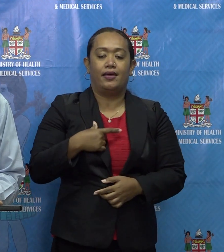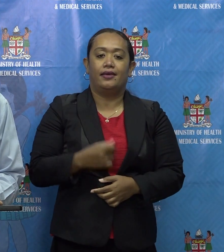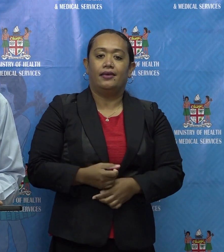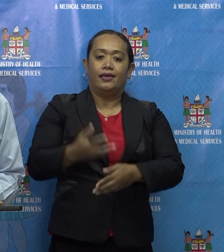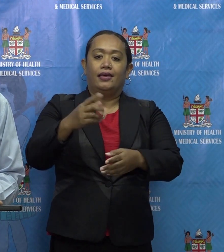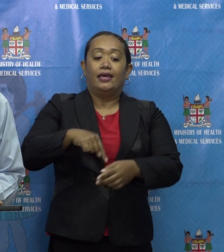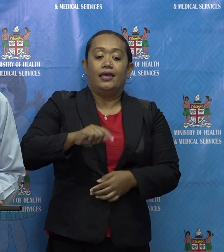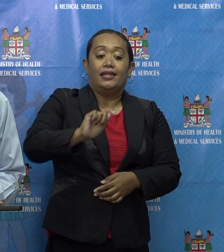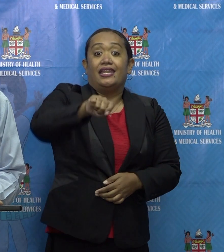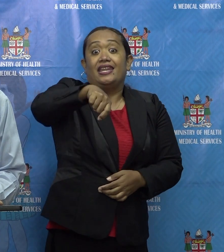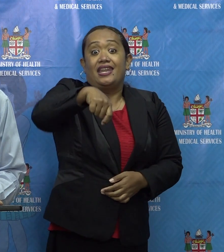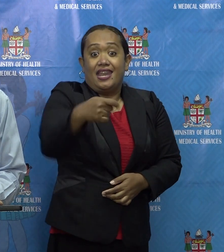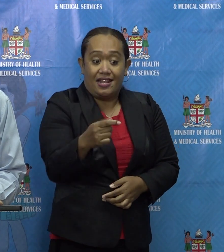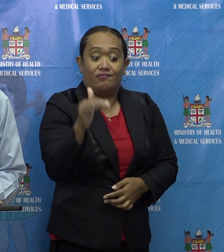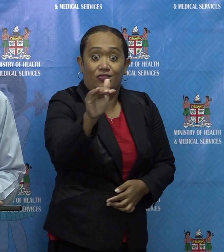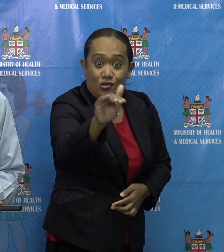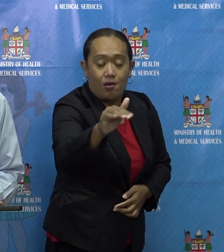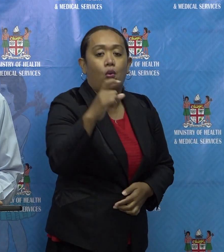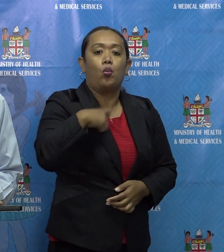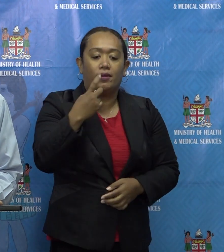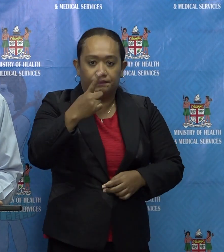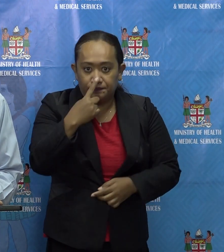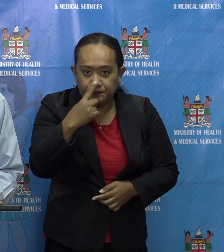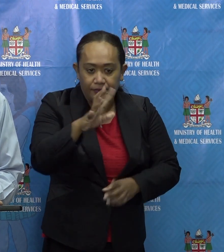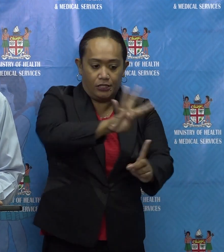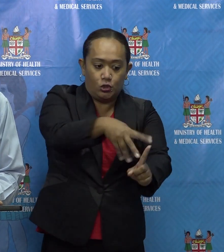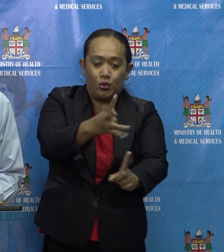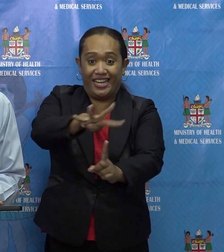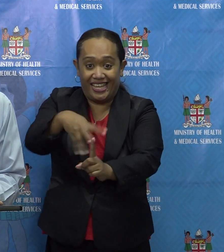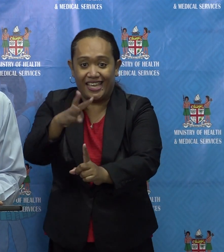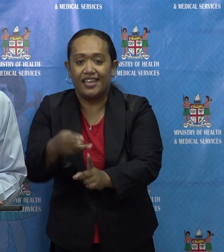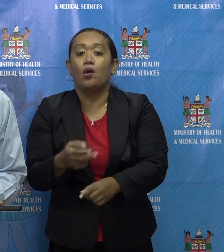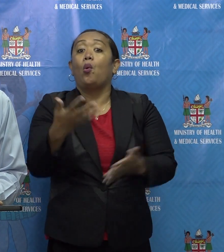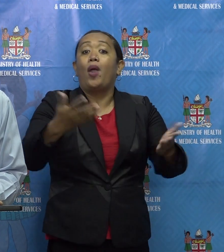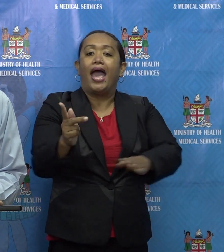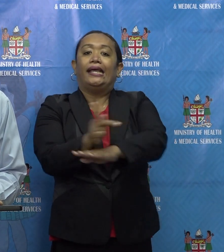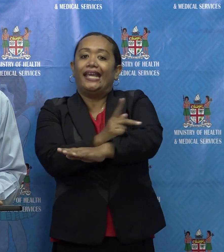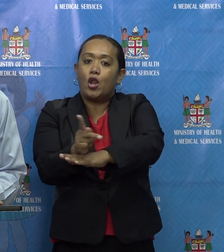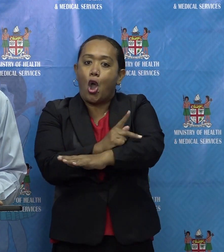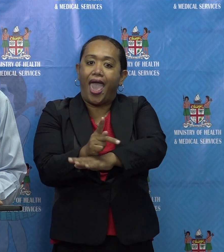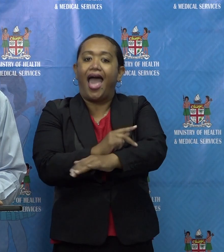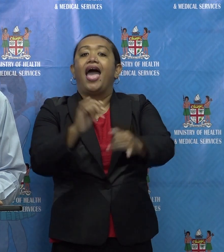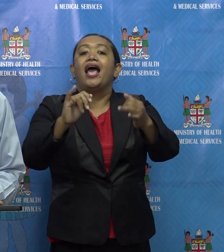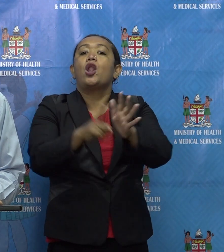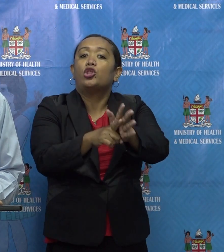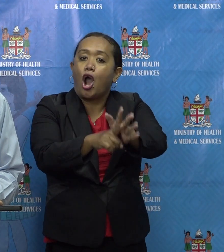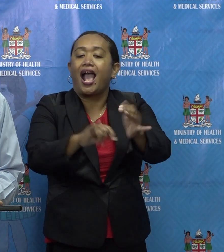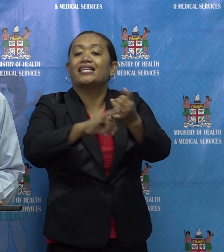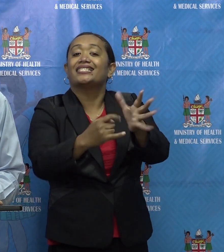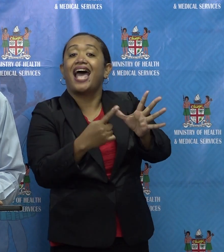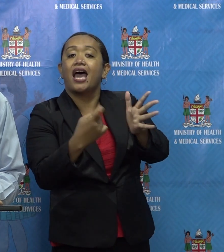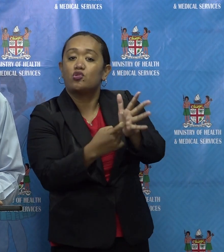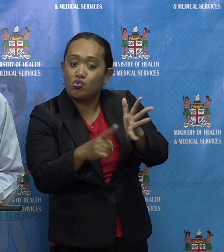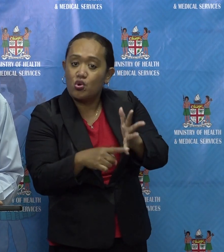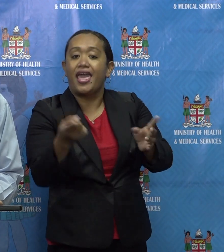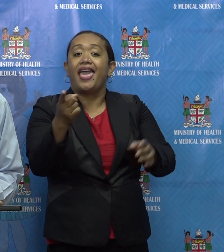days. I hope everyone is familiar with the screening procedure by my team. My teams will go house to house, checking